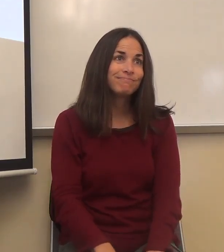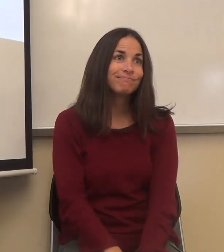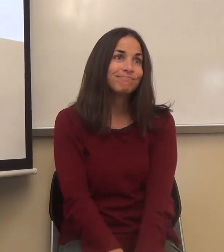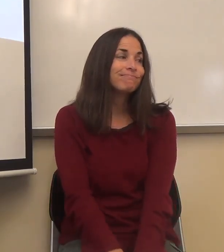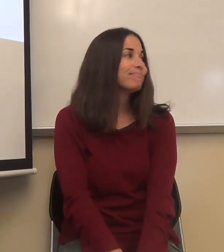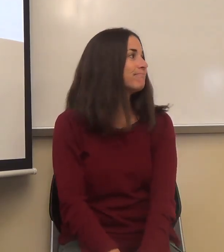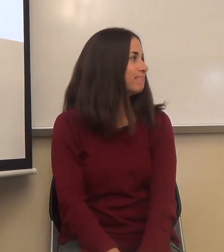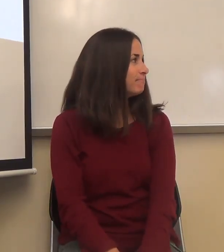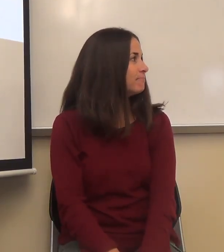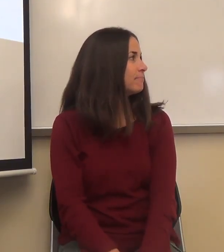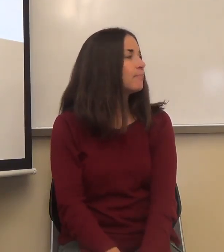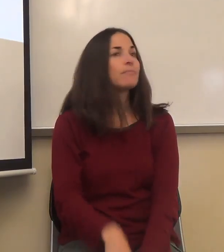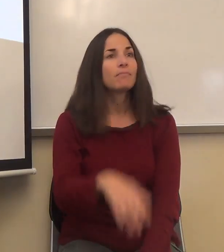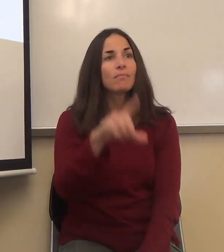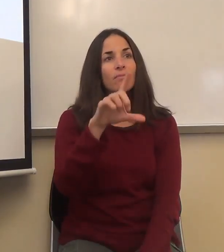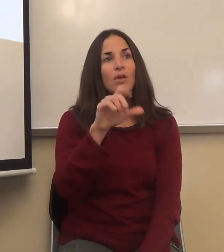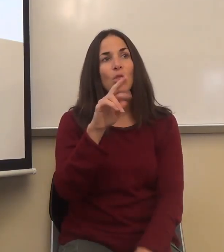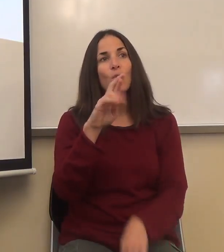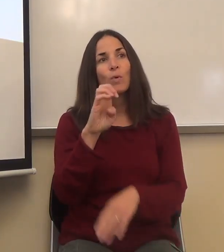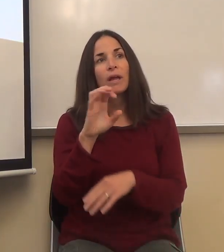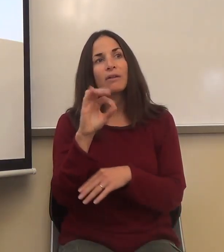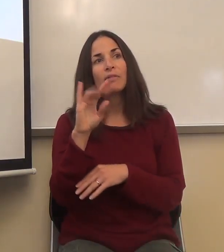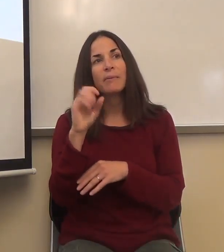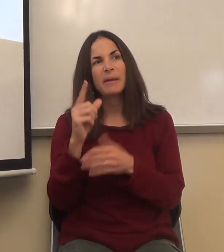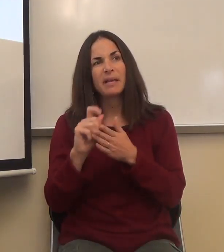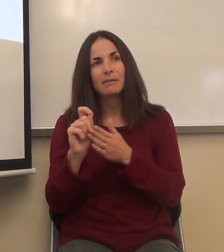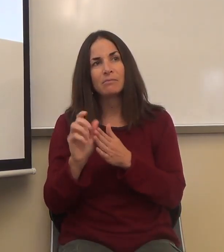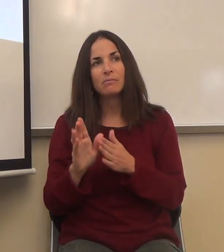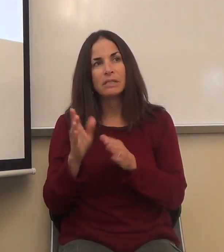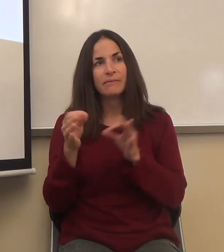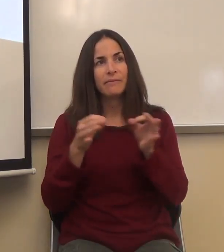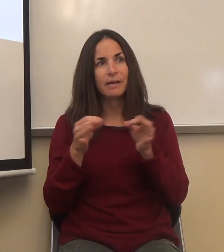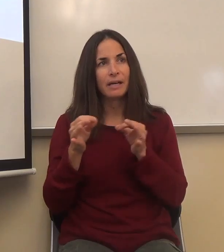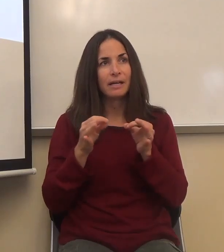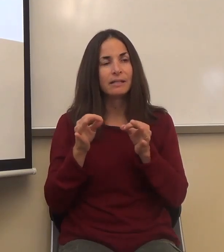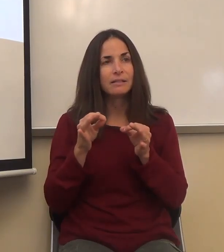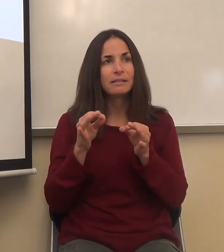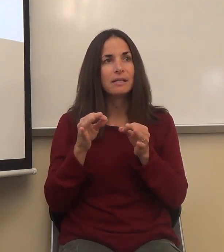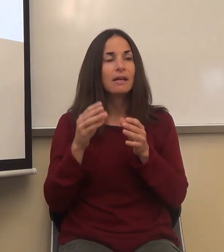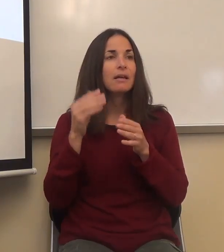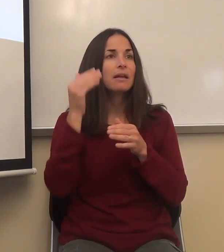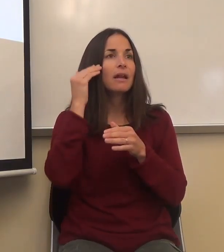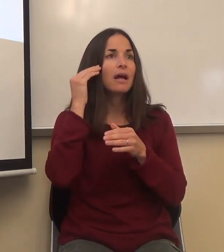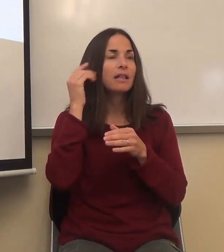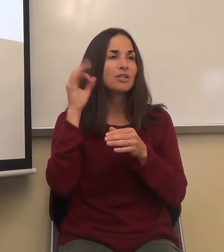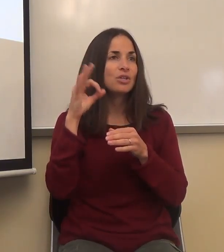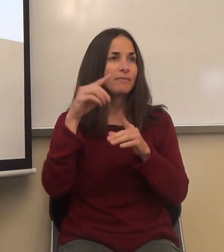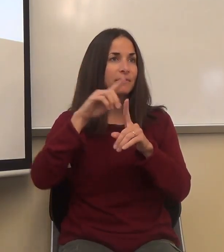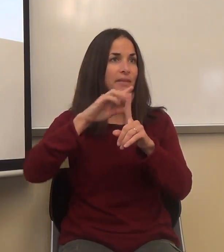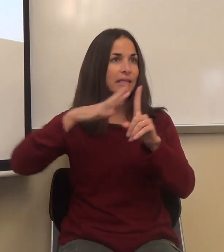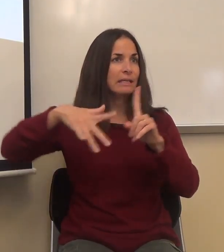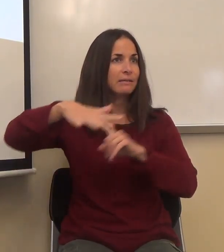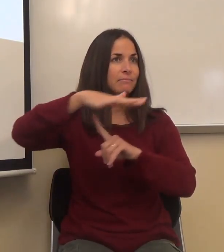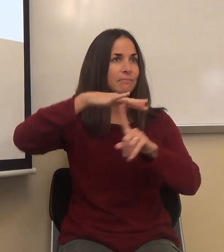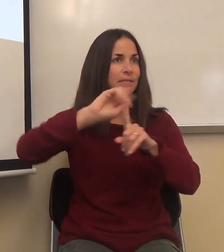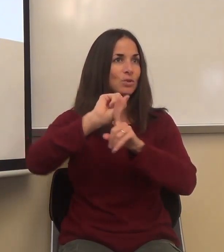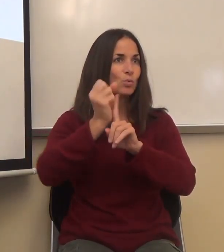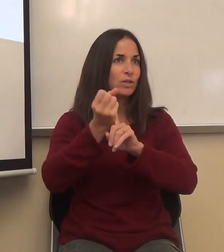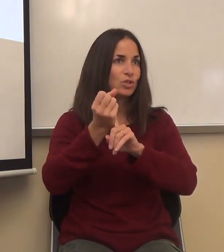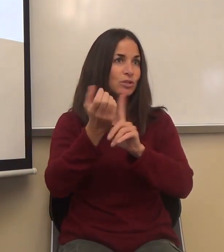And as Lorraine Fleming defines that, it's the knowledge of the situation. Now,